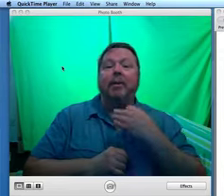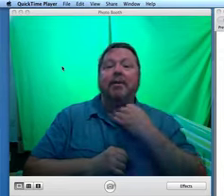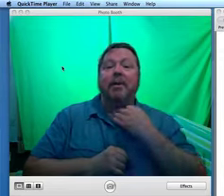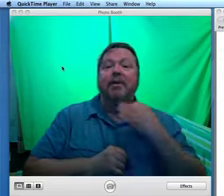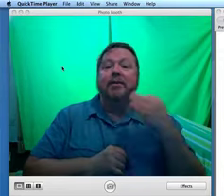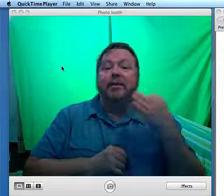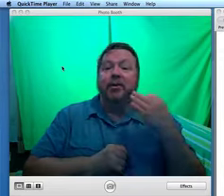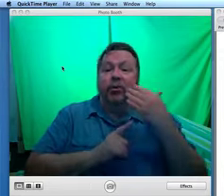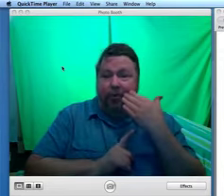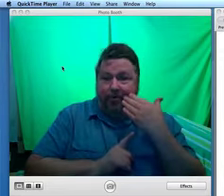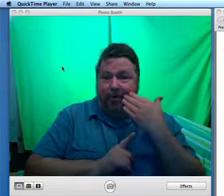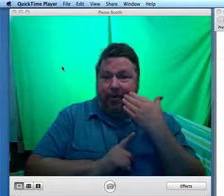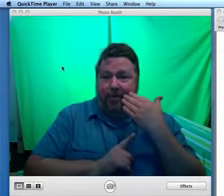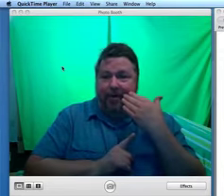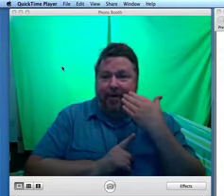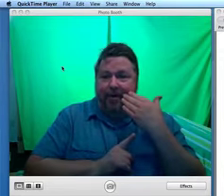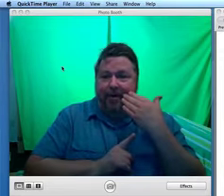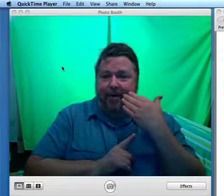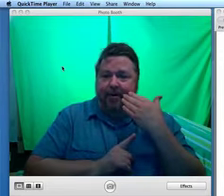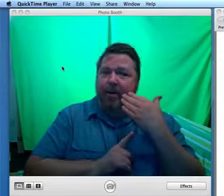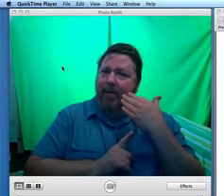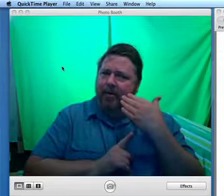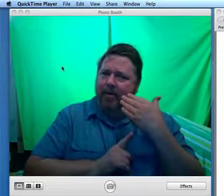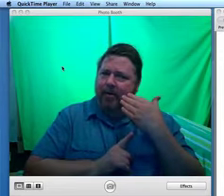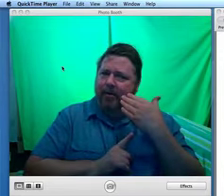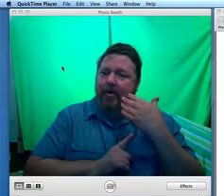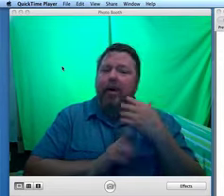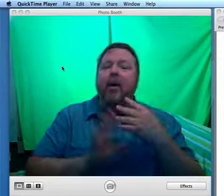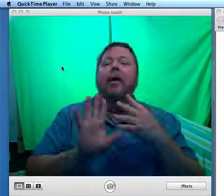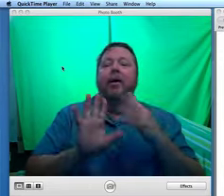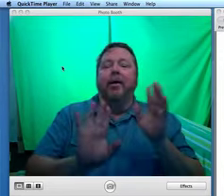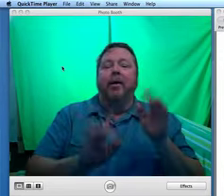or sister. We'll